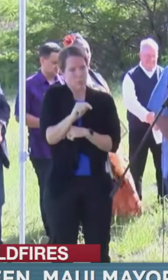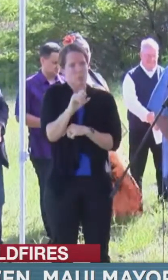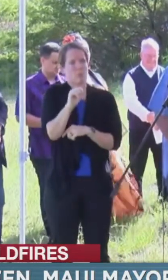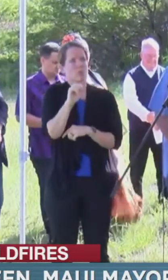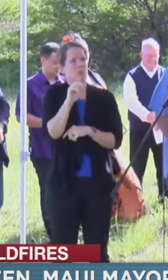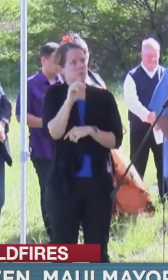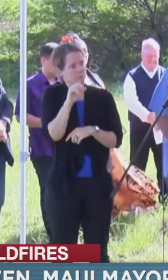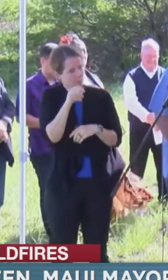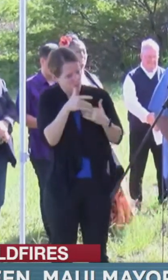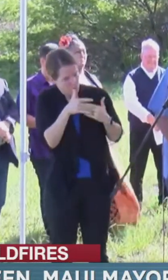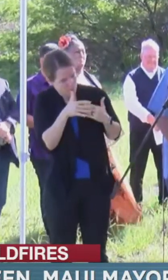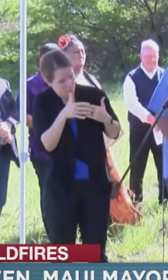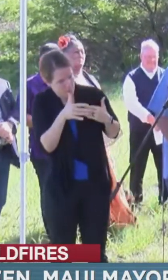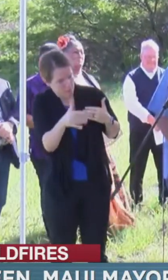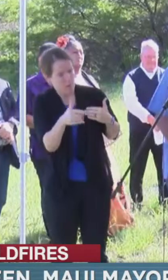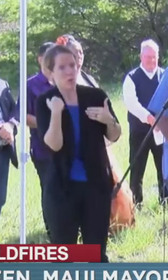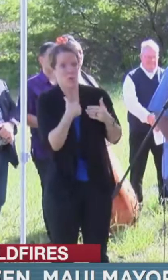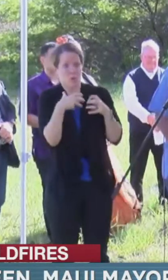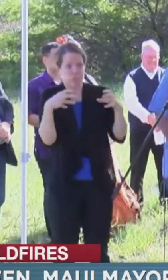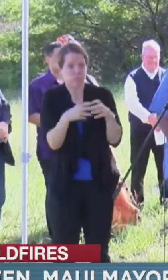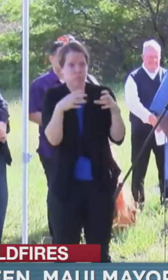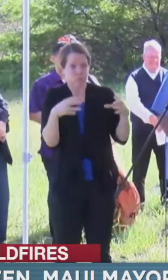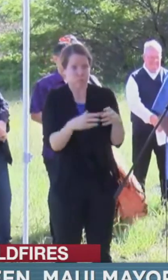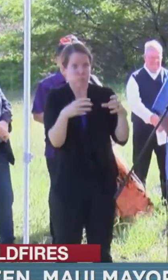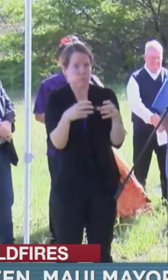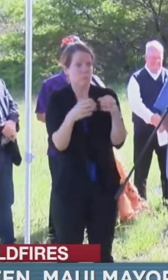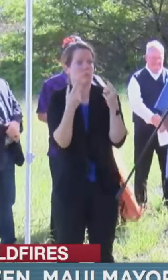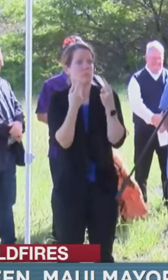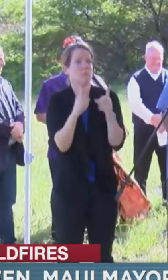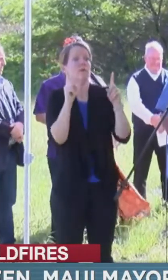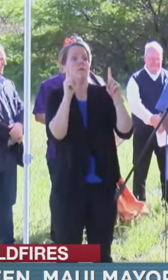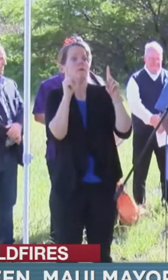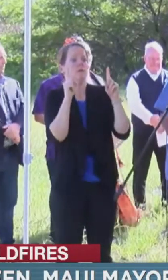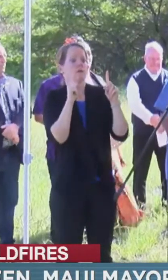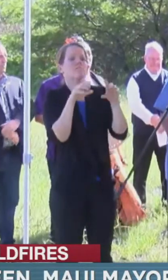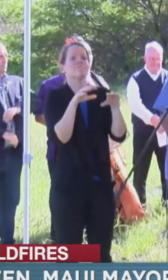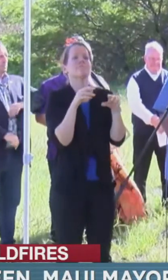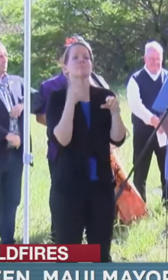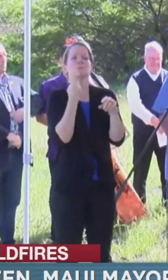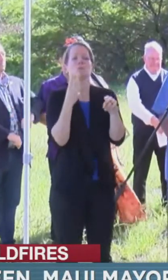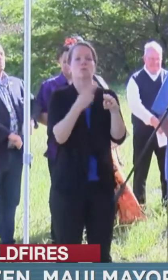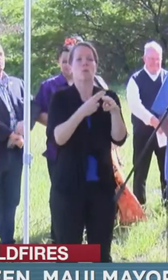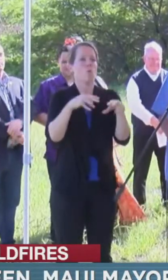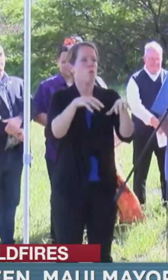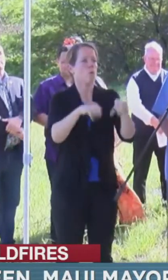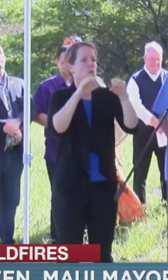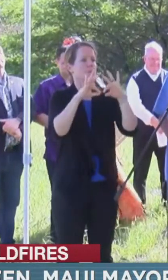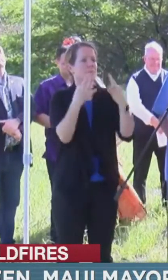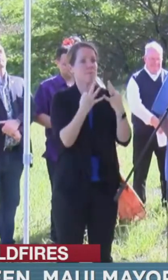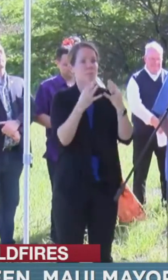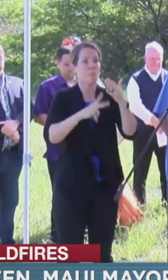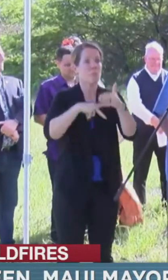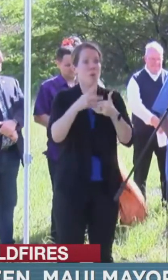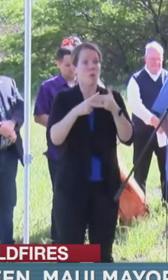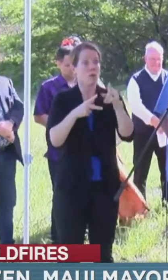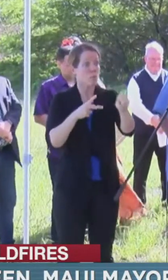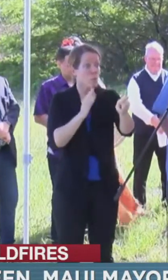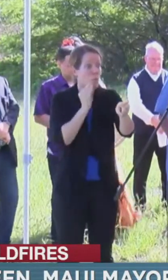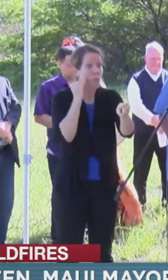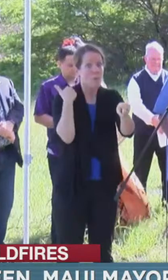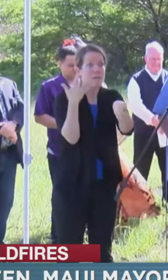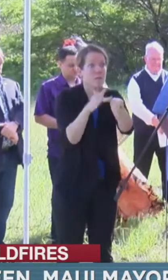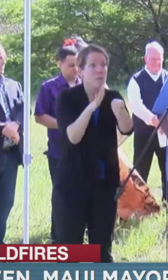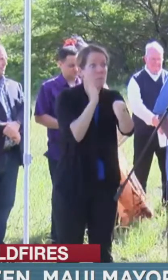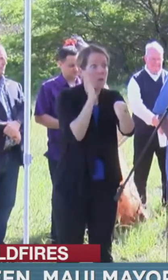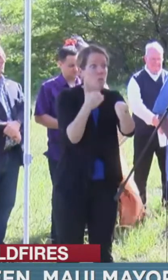and Kuhio Lewis, the first program was launched with the host family program. Today we have 200 families that are benefiting from